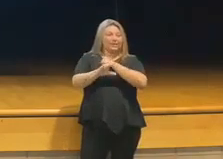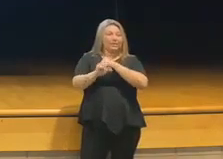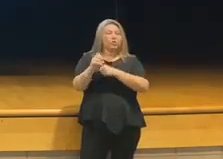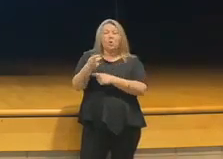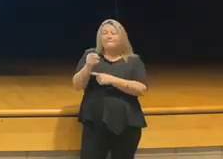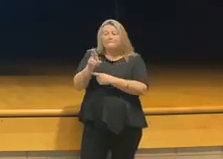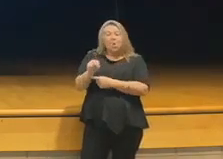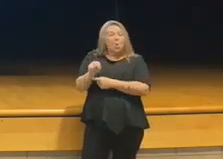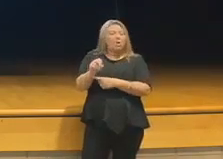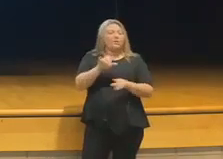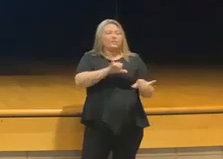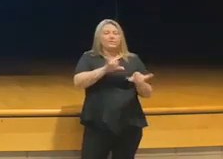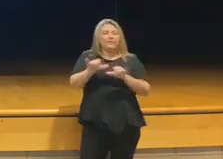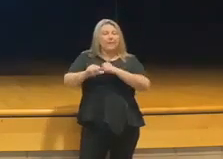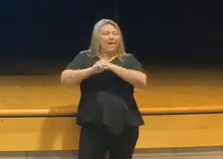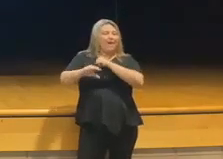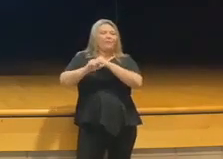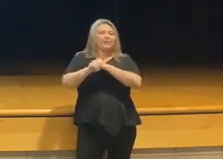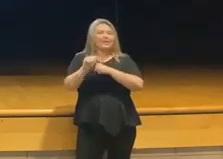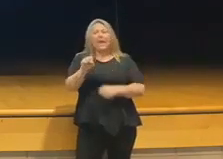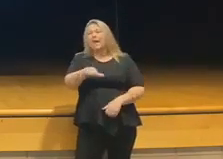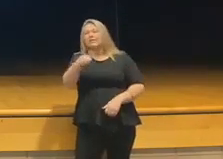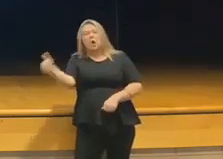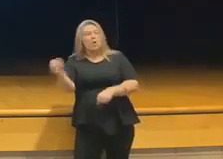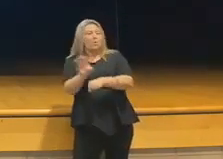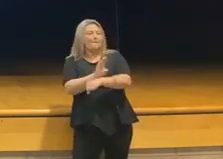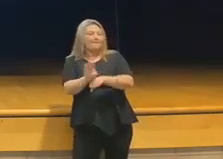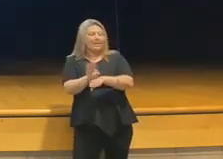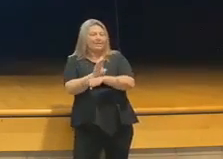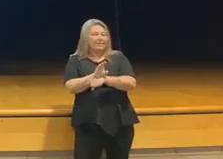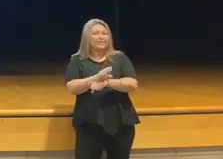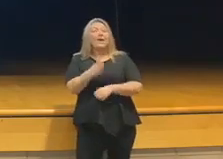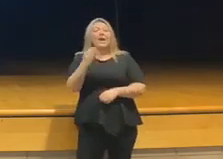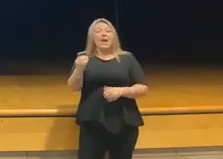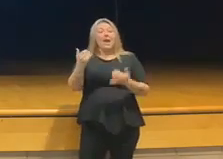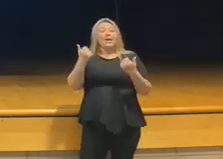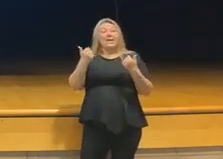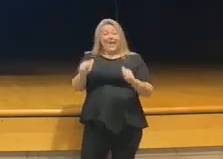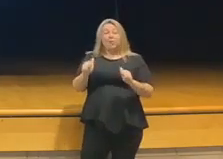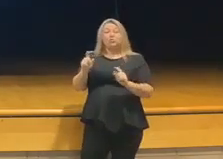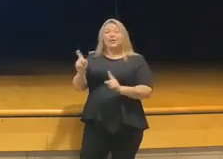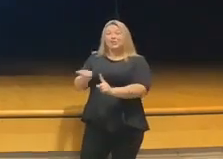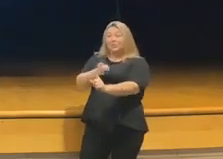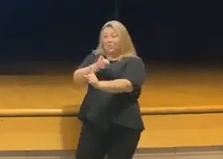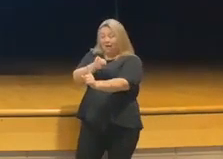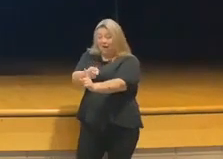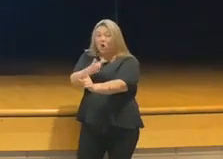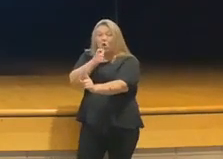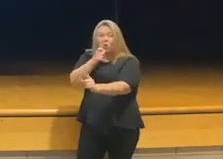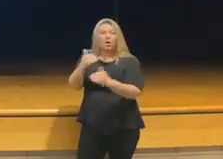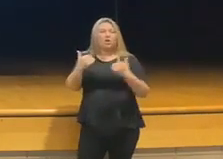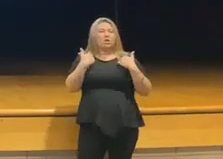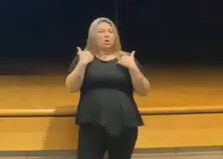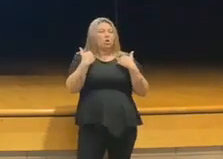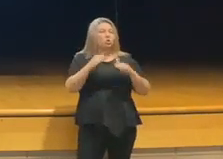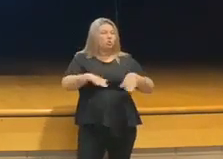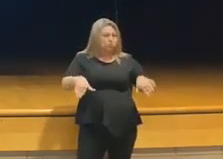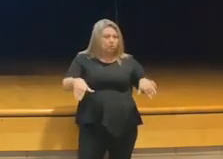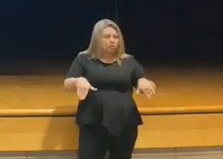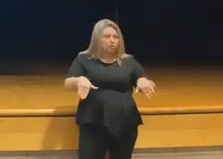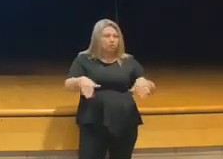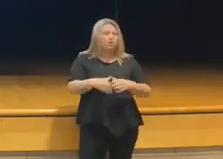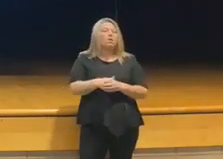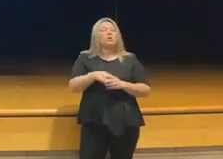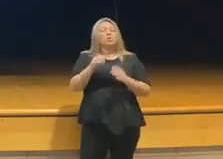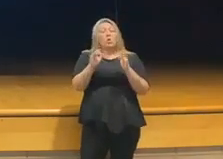business. And a lot of their advertising is targeted towards younger and younger users. Cyberbullying. So